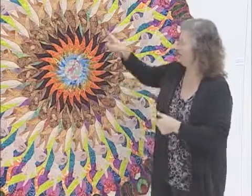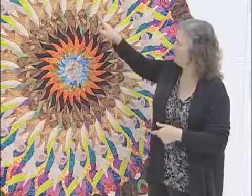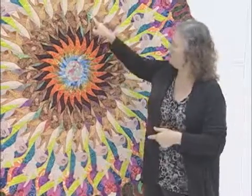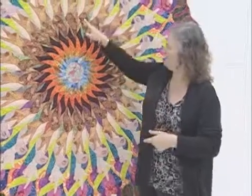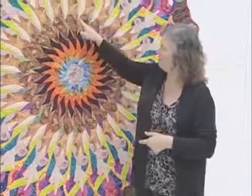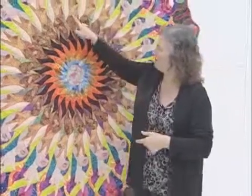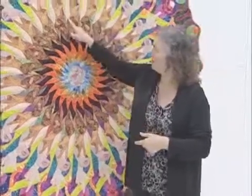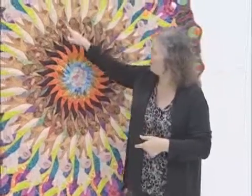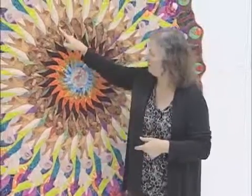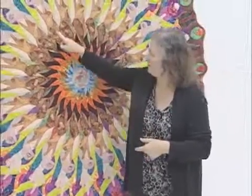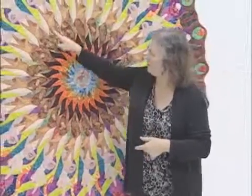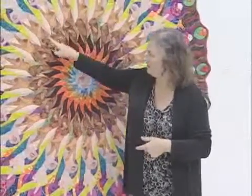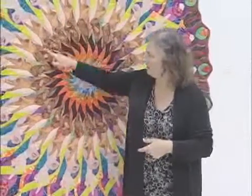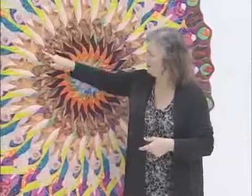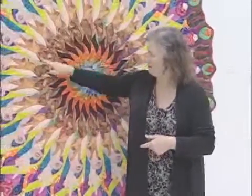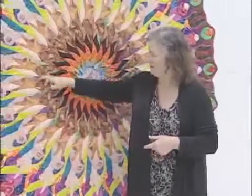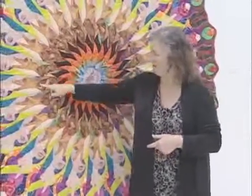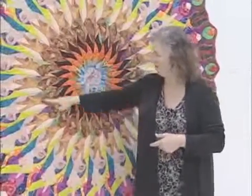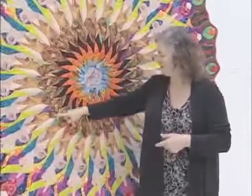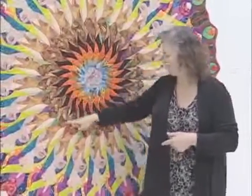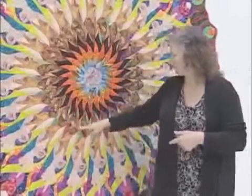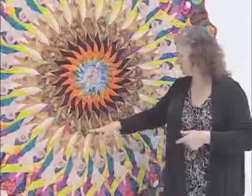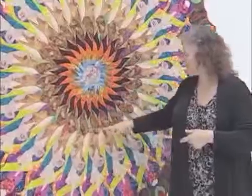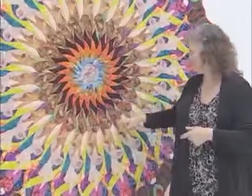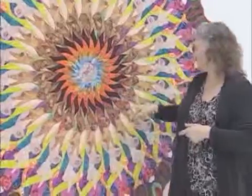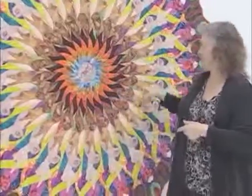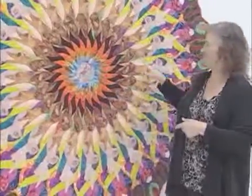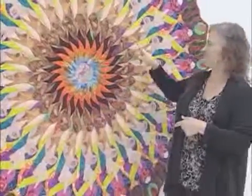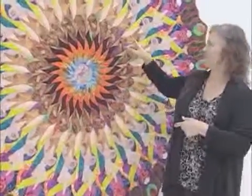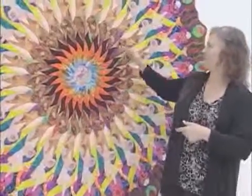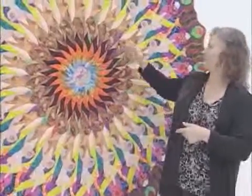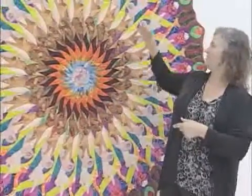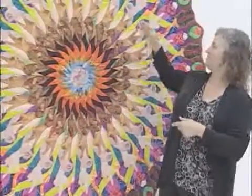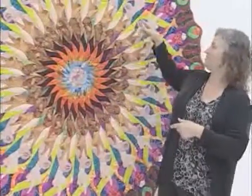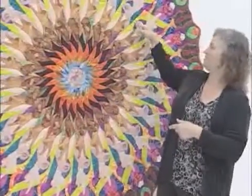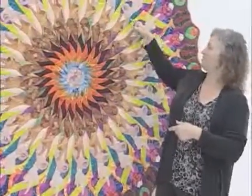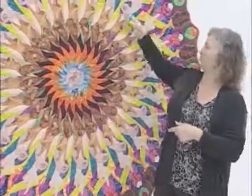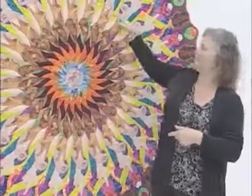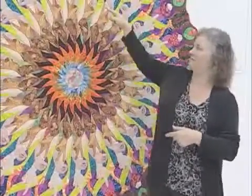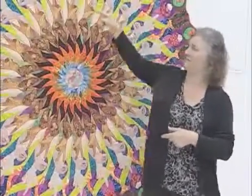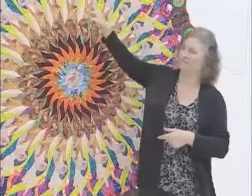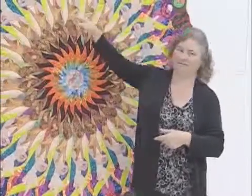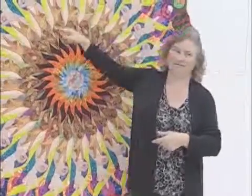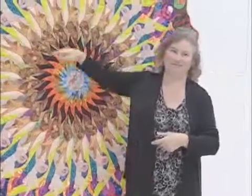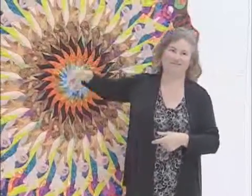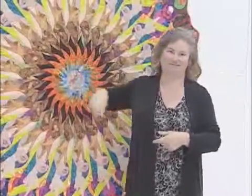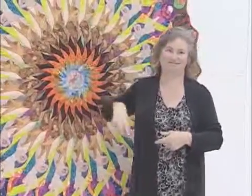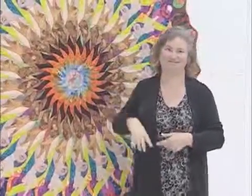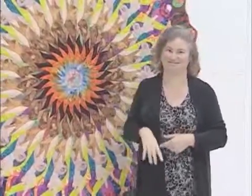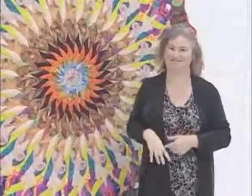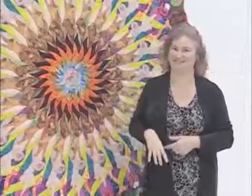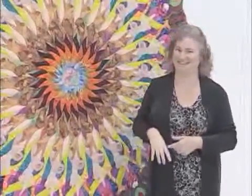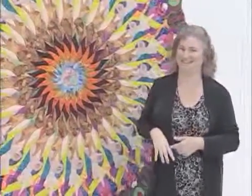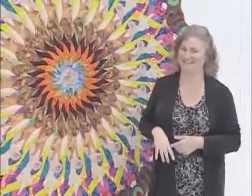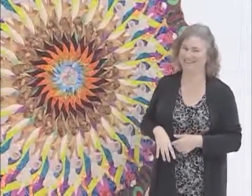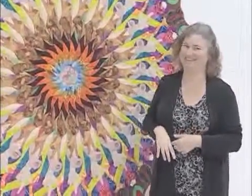globe that's in the middle. And then I did the same thing in concentric circles, the edges of each letter being